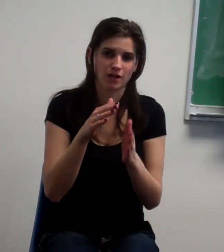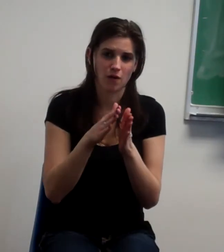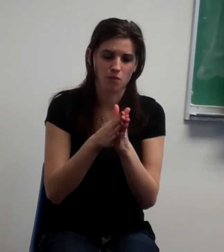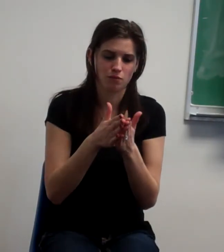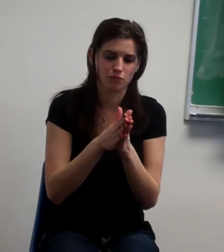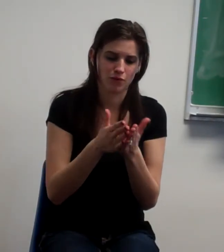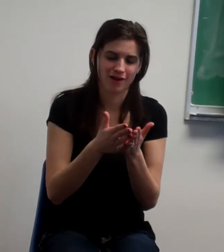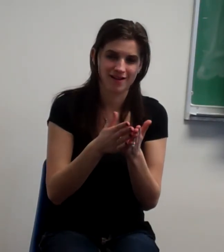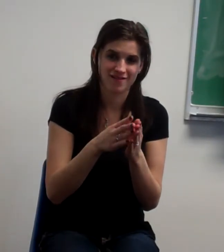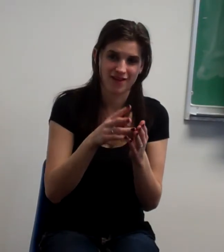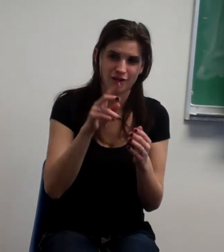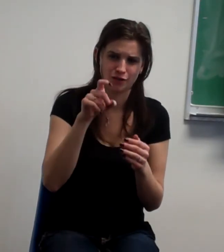we read this book.